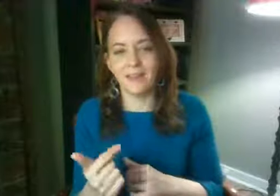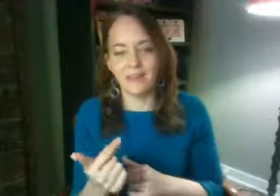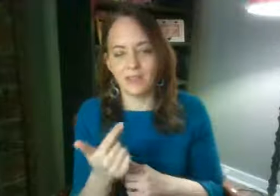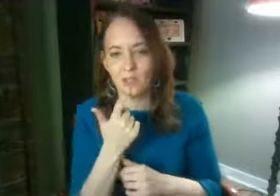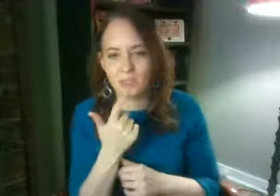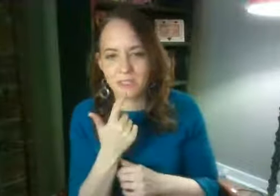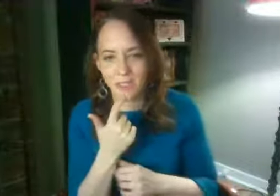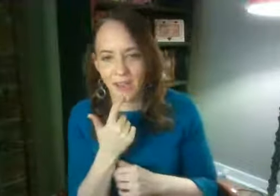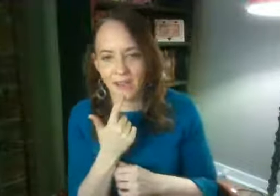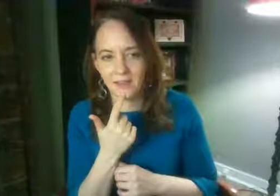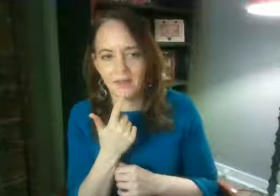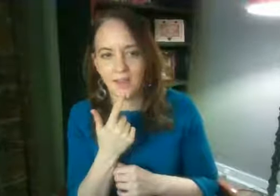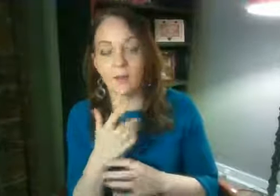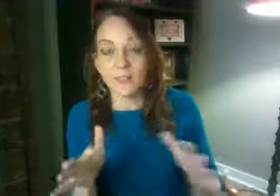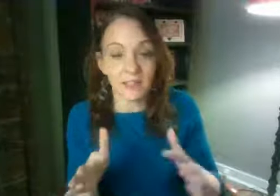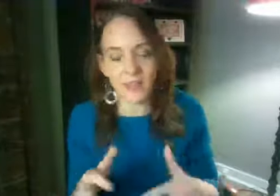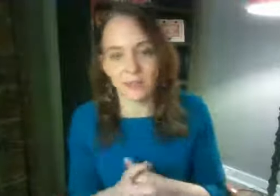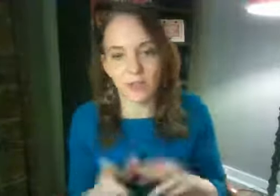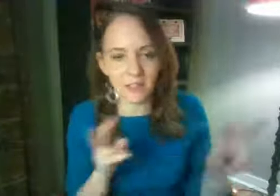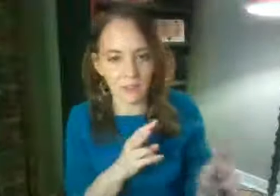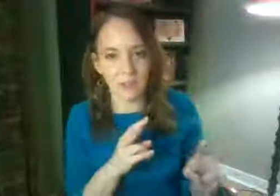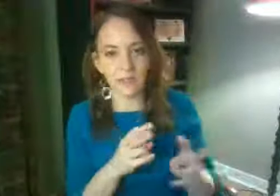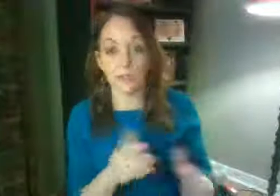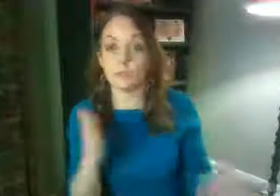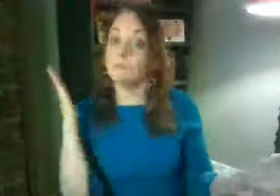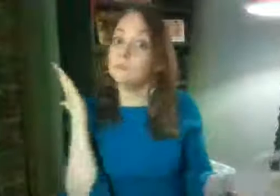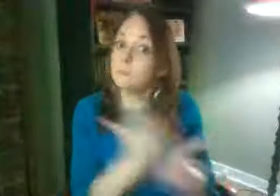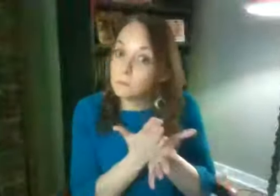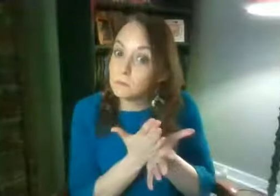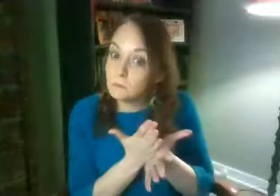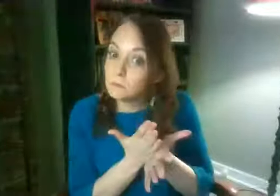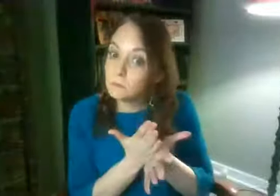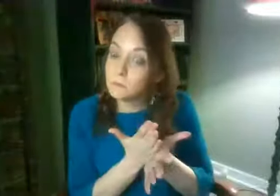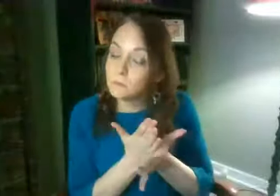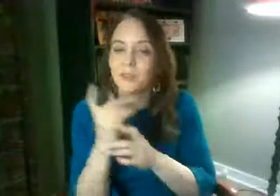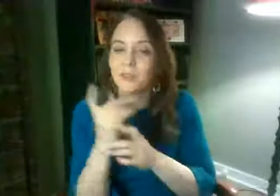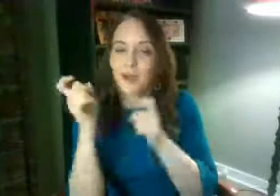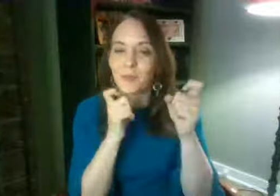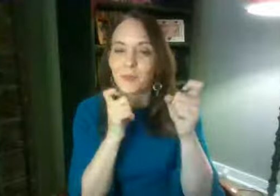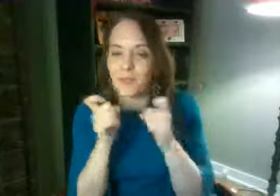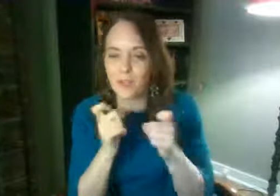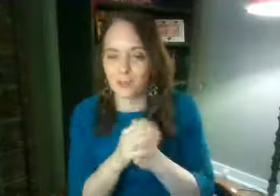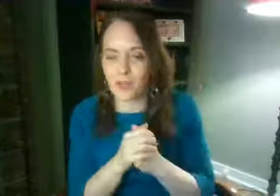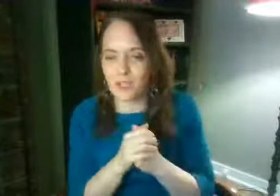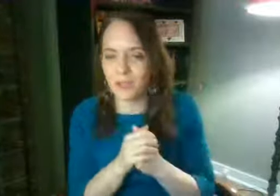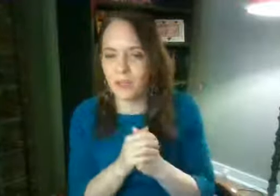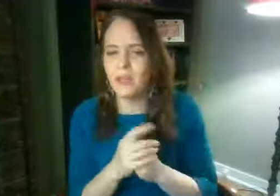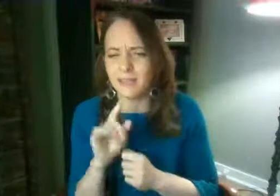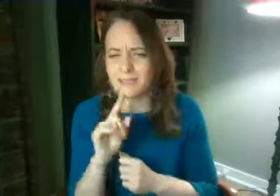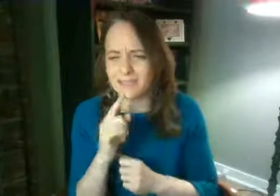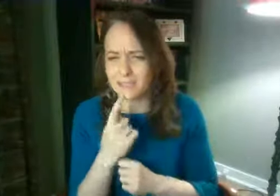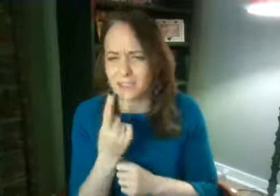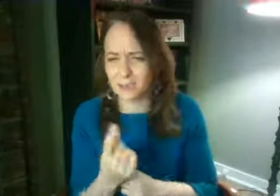And you would say, and they look at you and they go, and you can tell from their facial expression, it's a serious